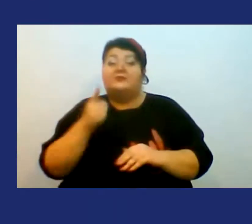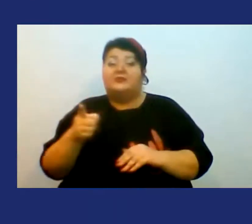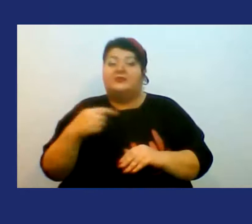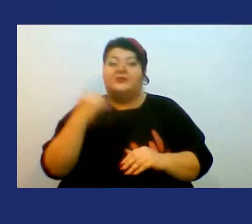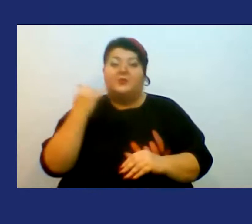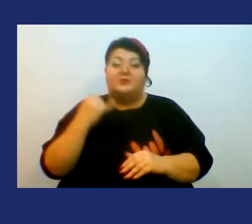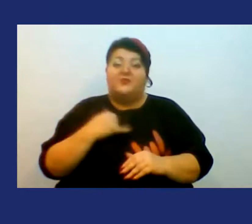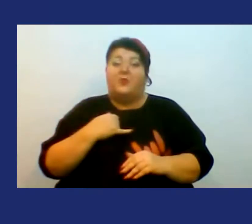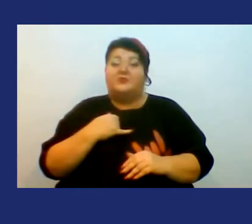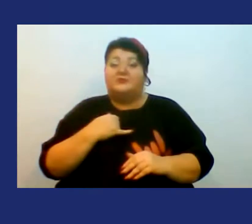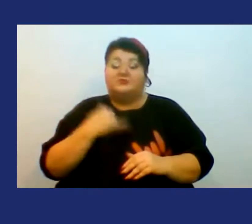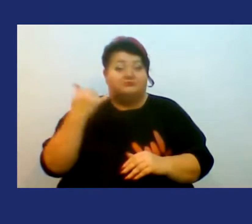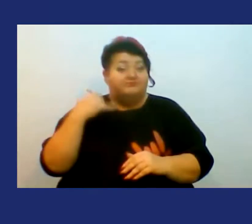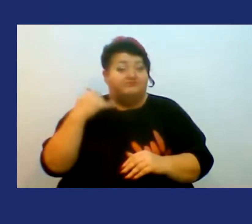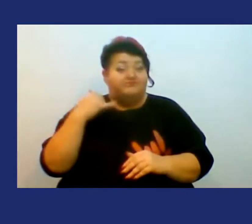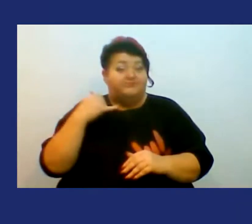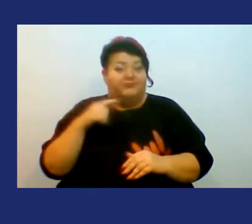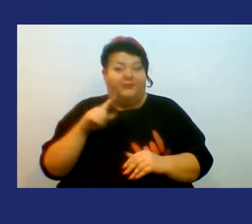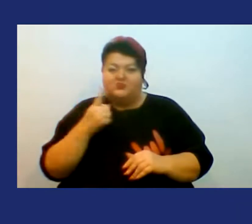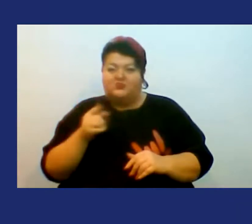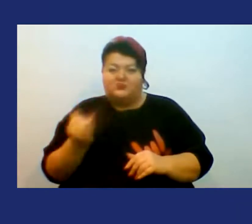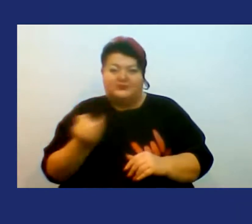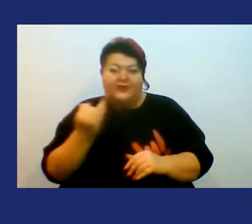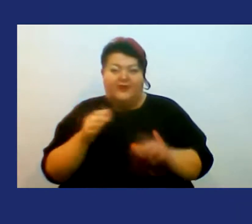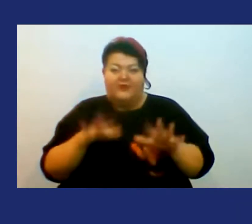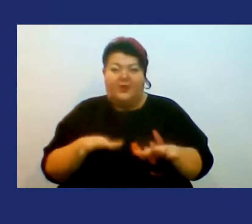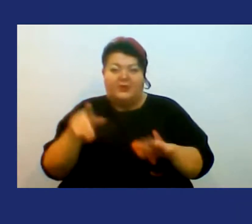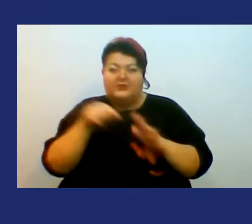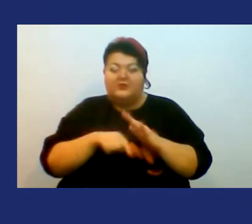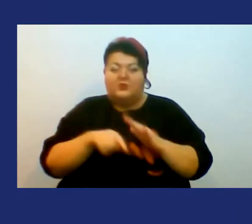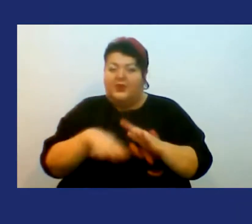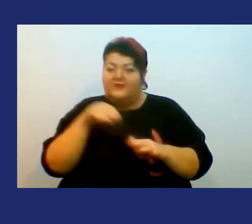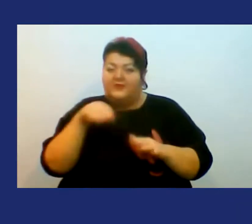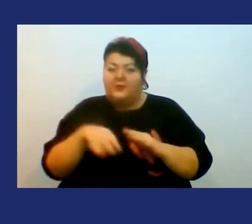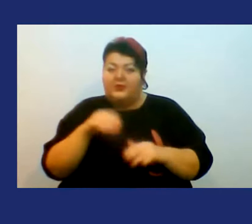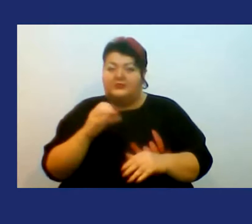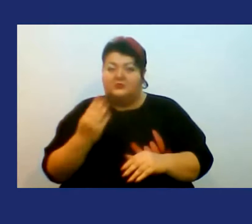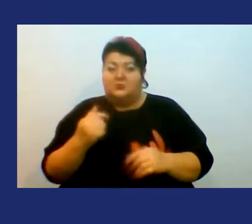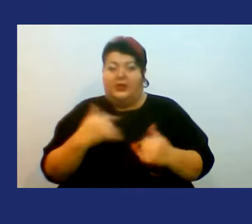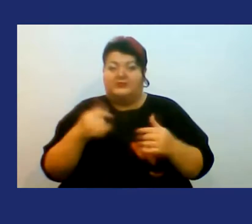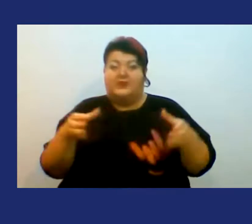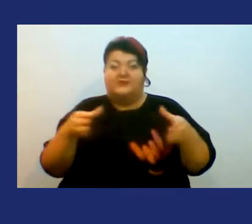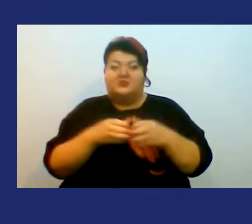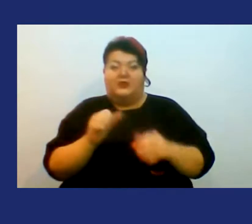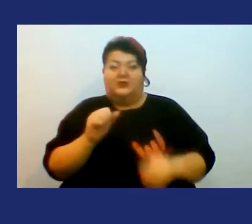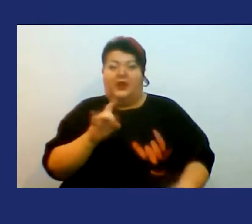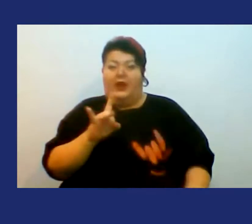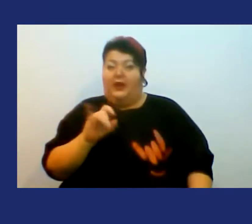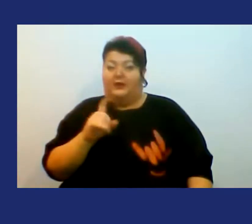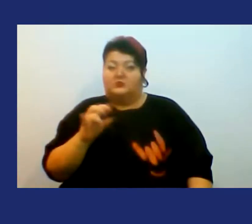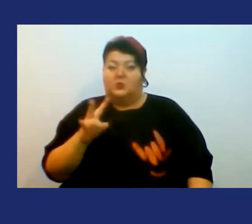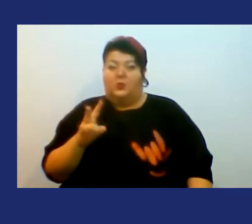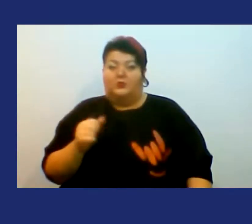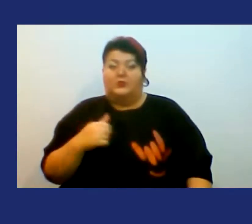it an interesting place in the US? Yeah, I'm in Arizona. I've been here the last week on